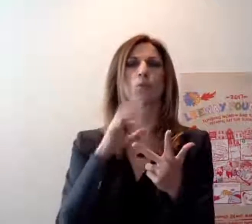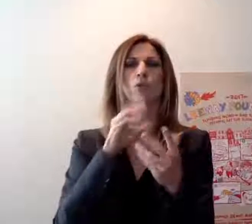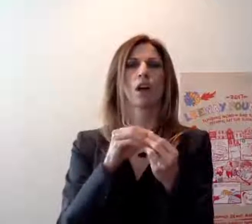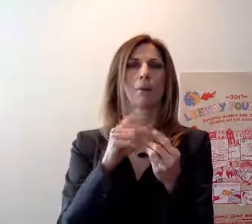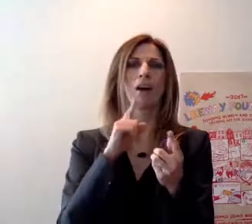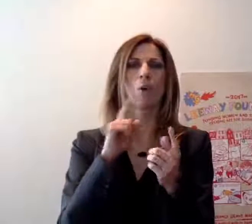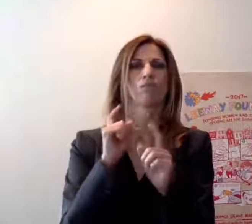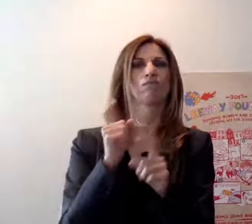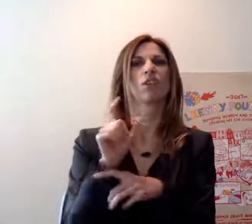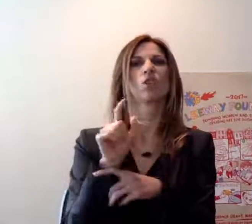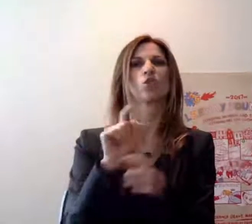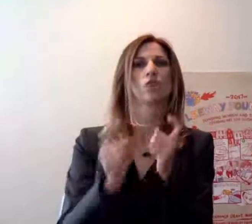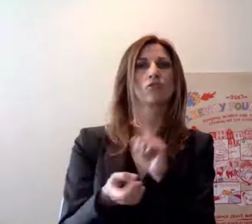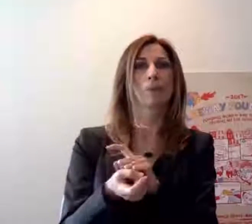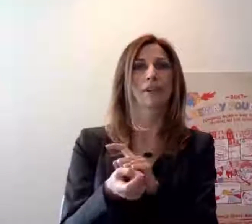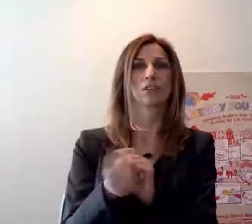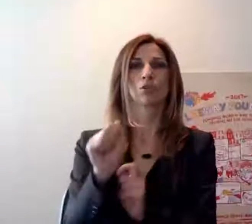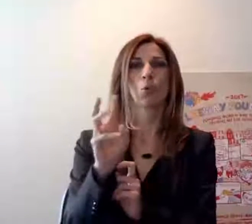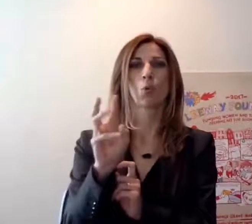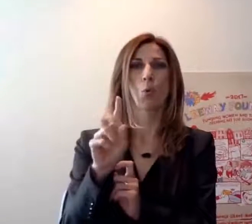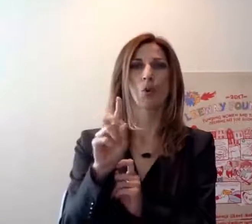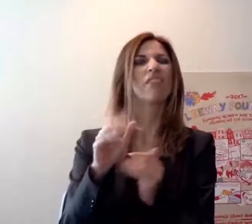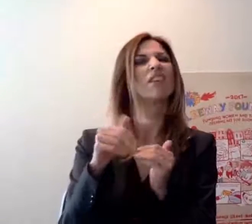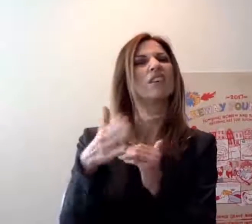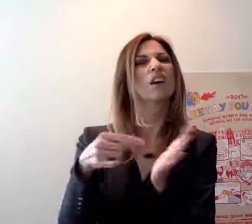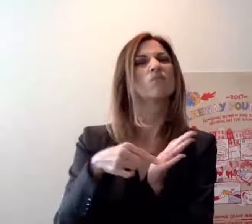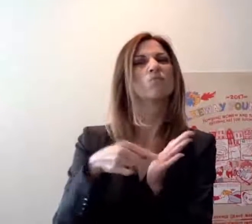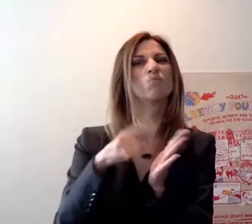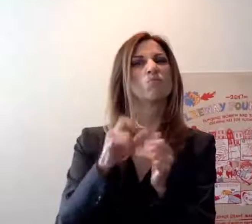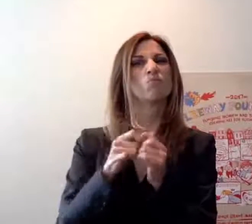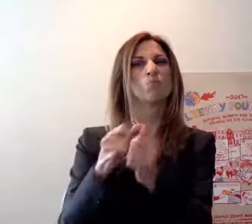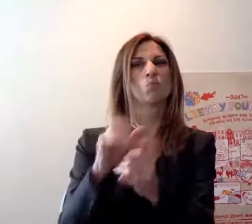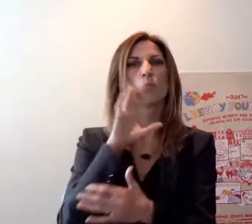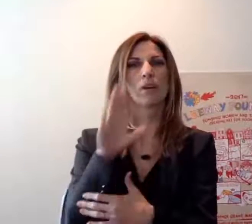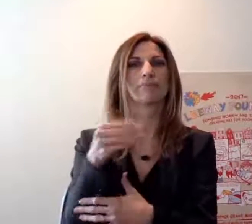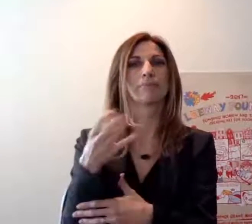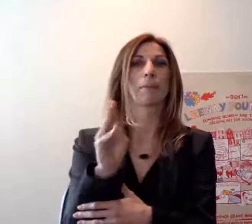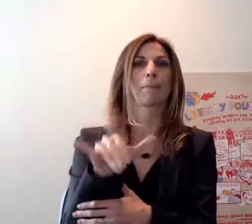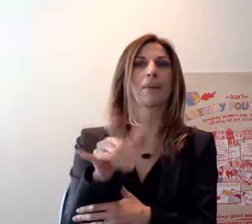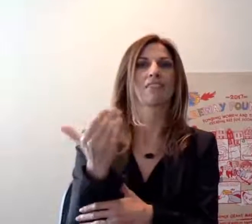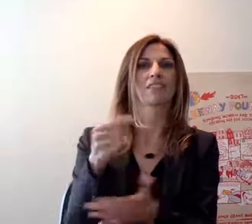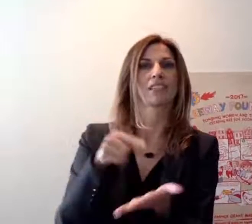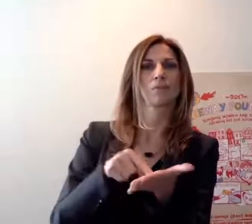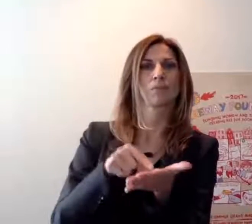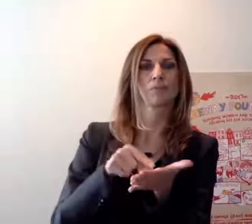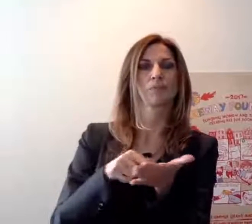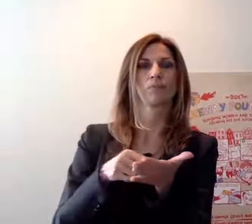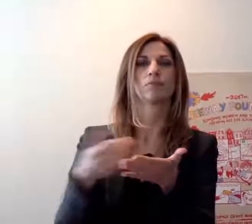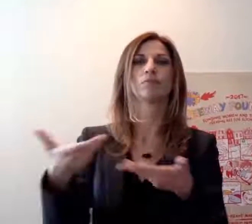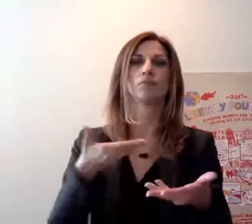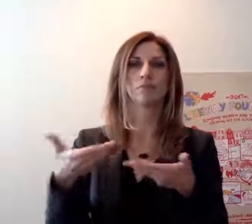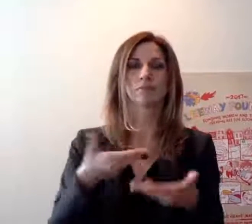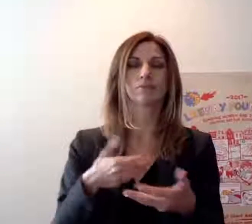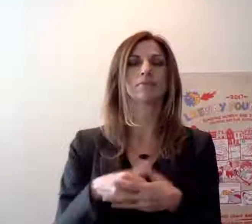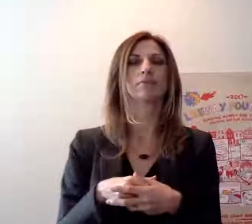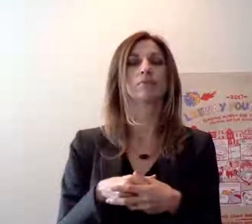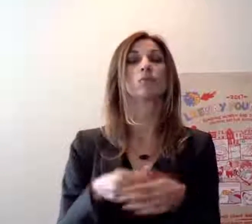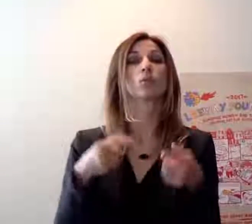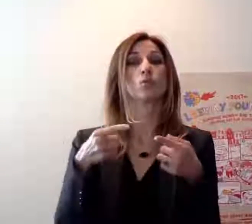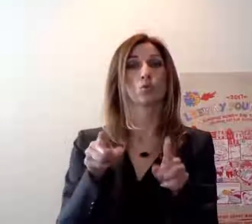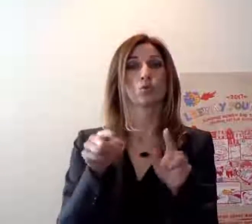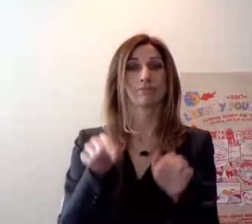Transformation Award, which is the next upcoming deadline on May 15th. During this broadcast, you can